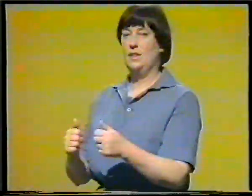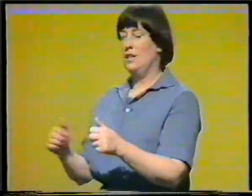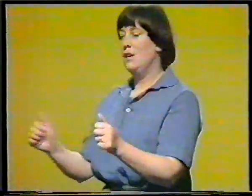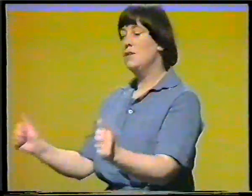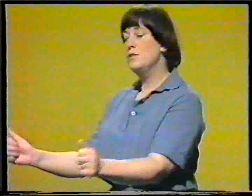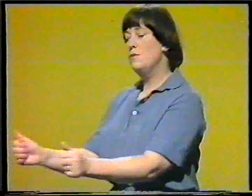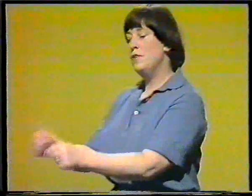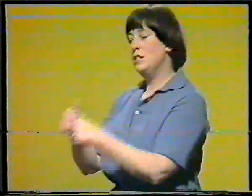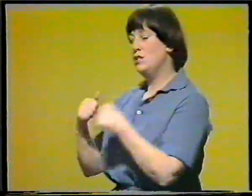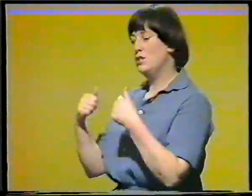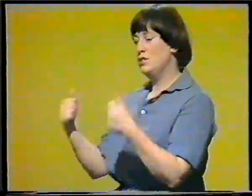To finish.